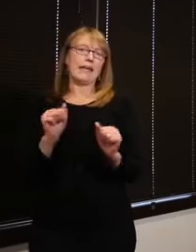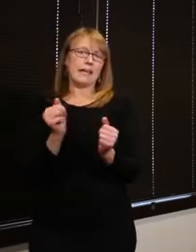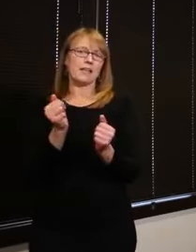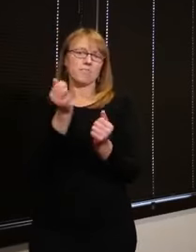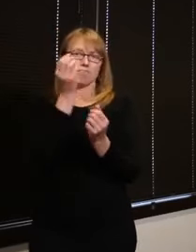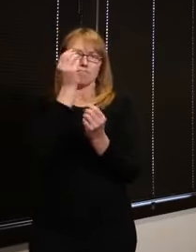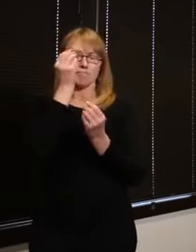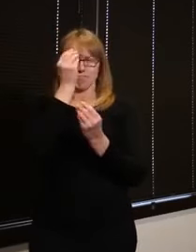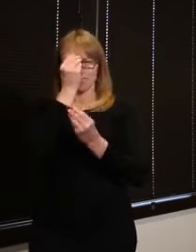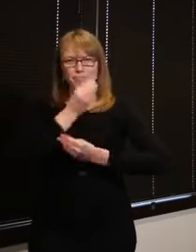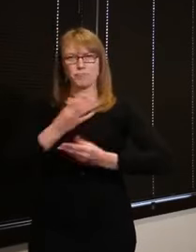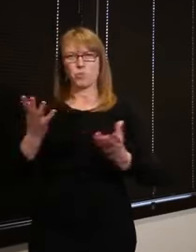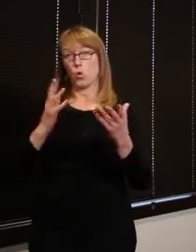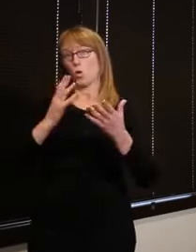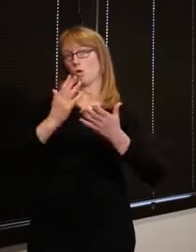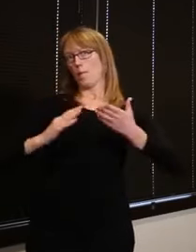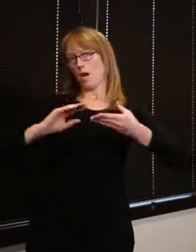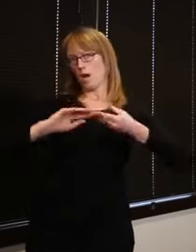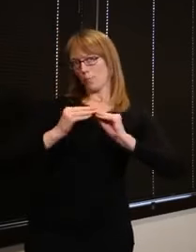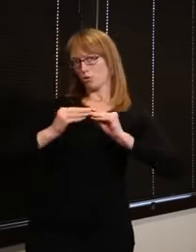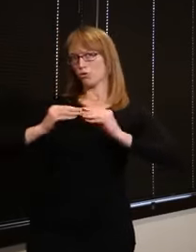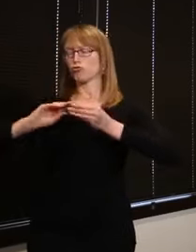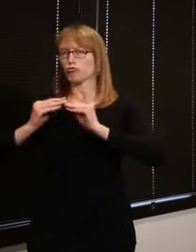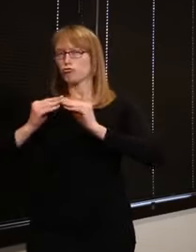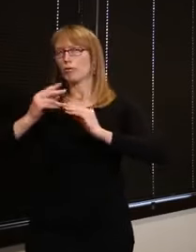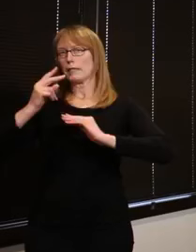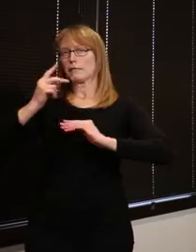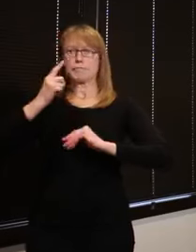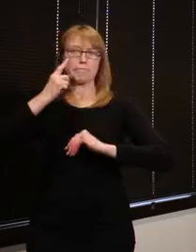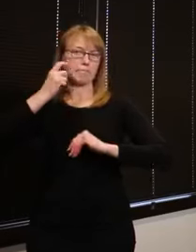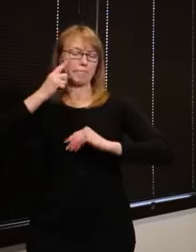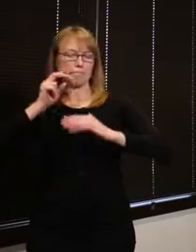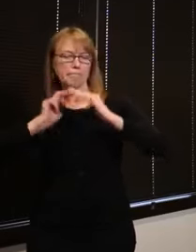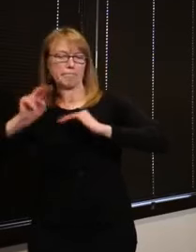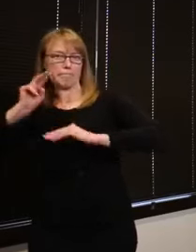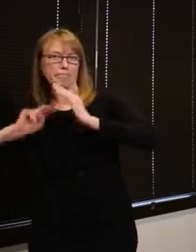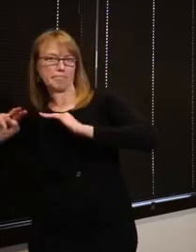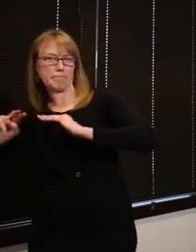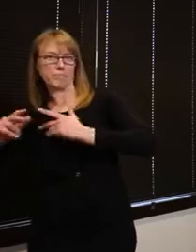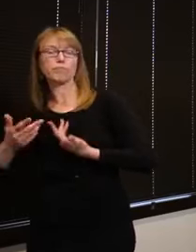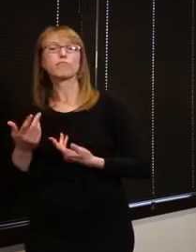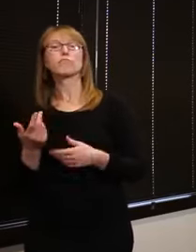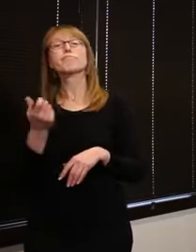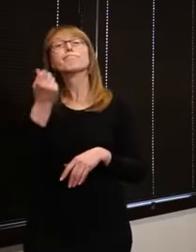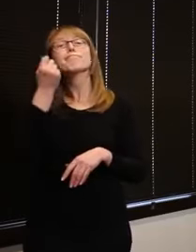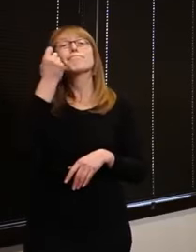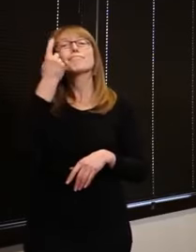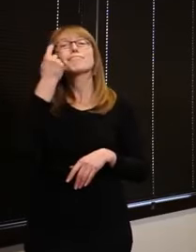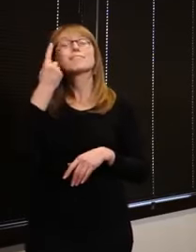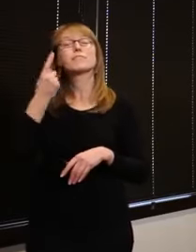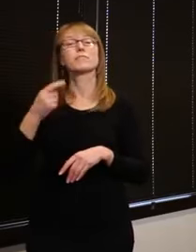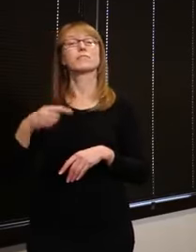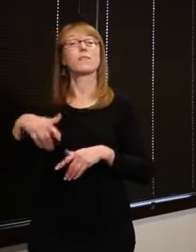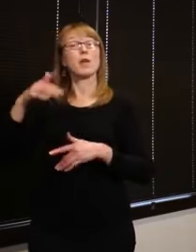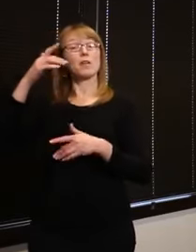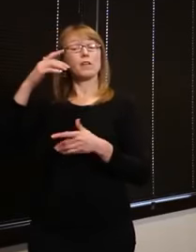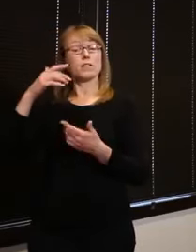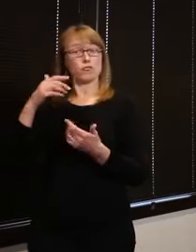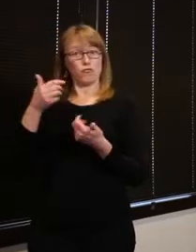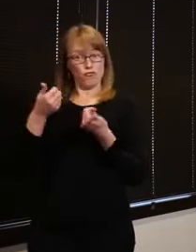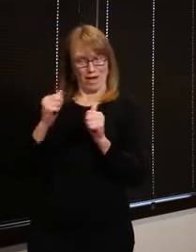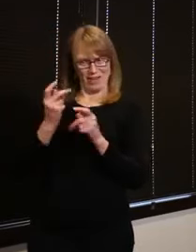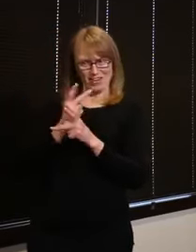as I've said before, forecasting for pandemics is a lot like forecasting for hurricanes. We have